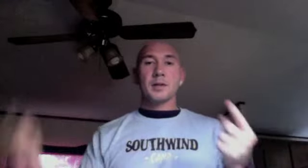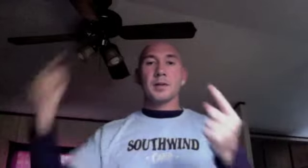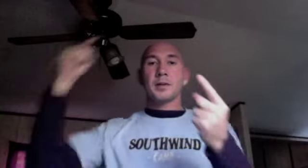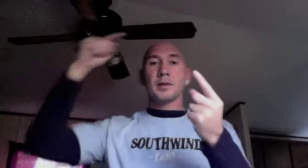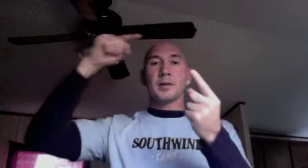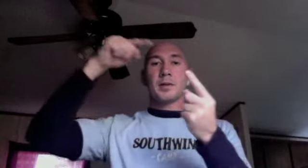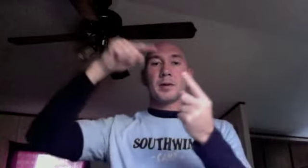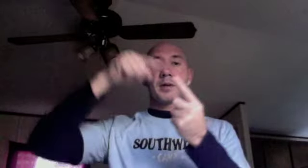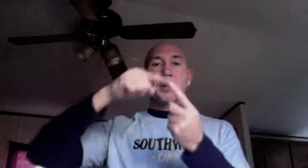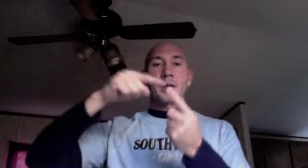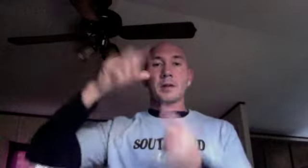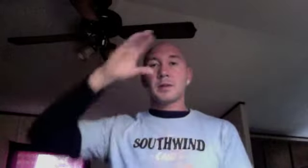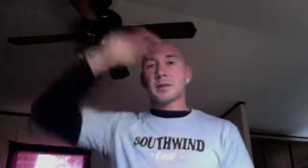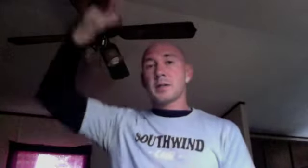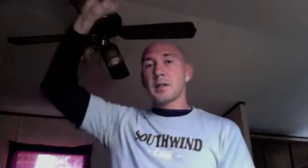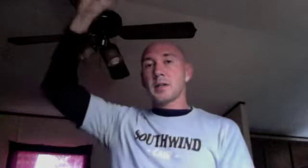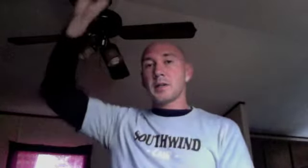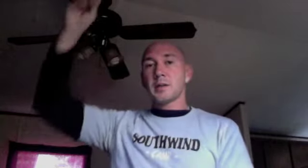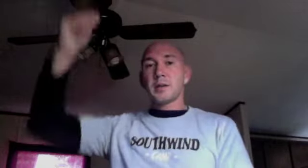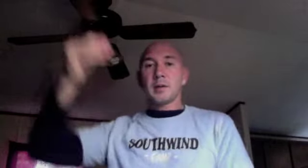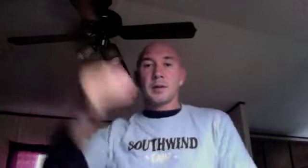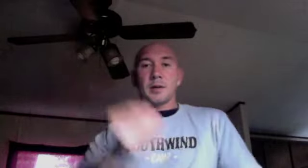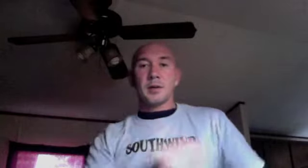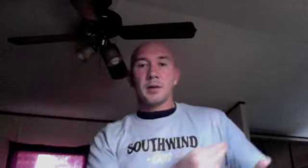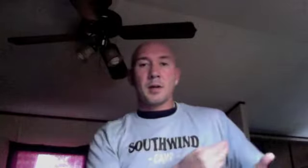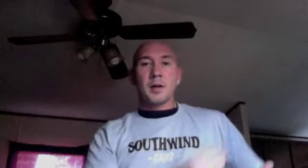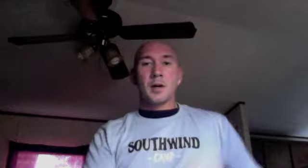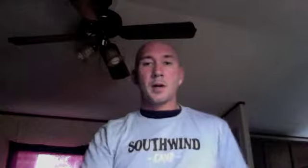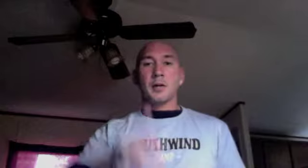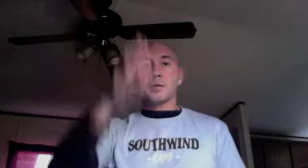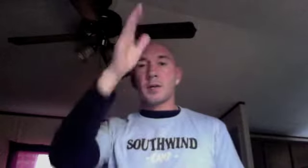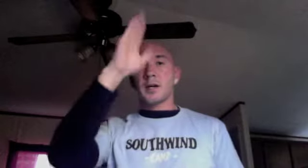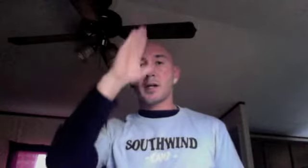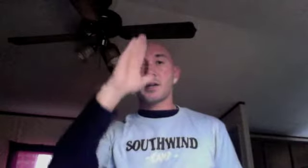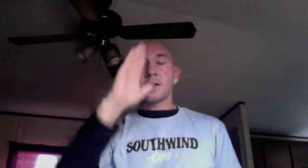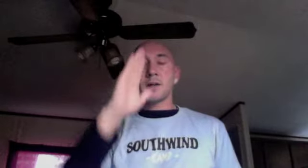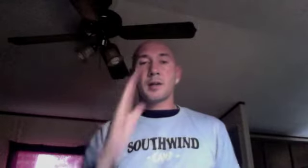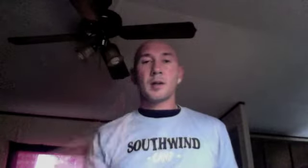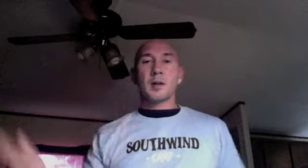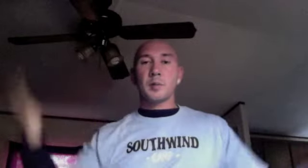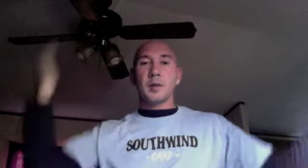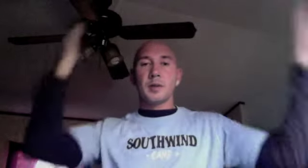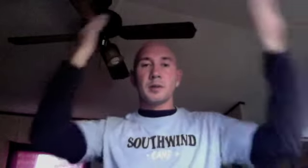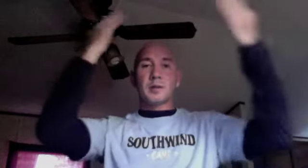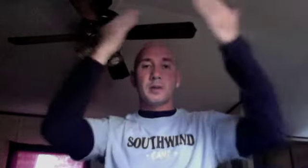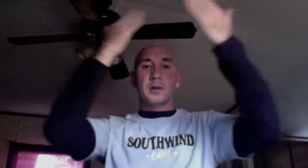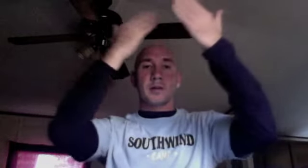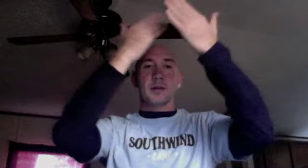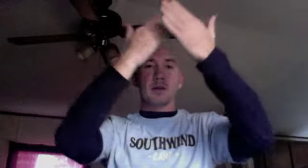until the Son of God appears.